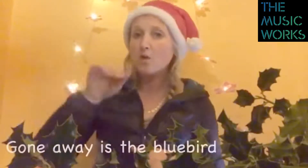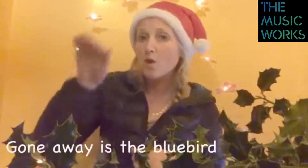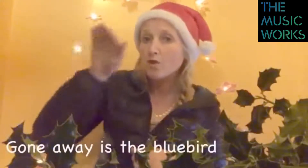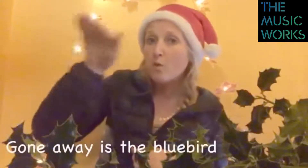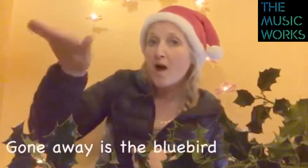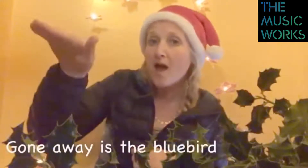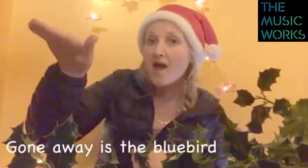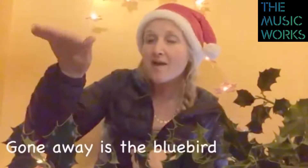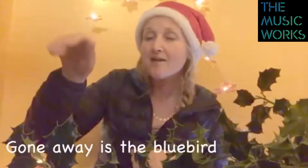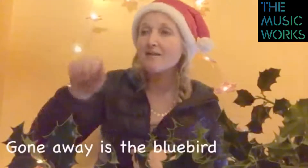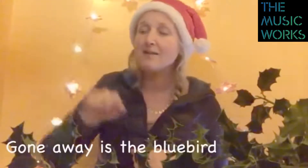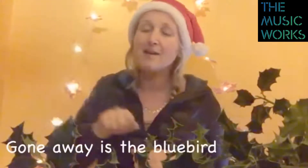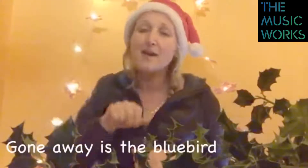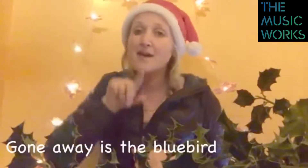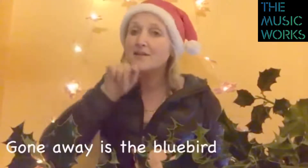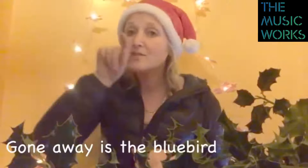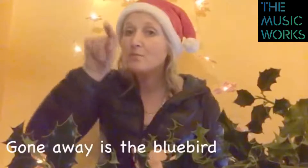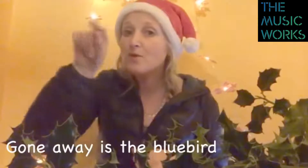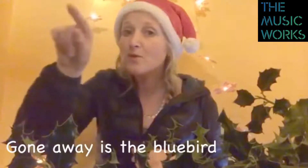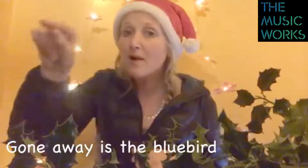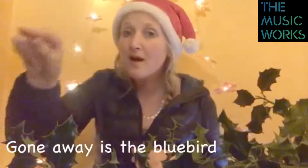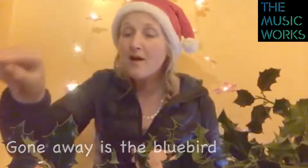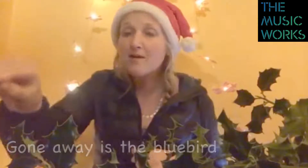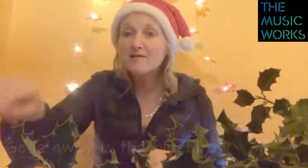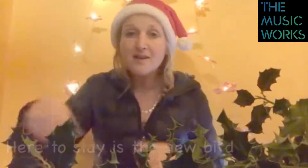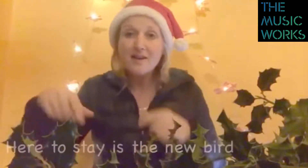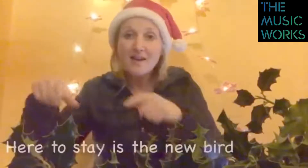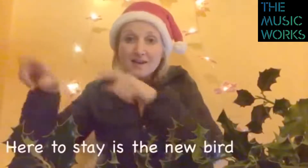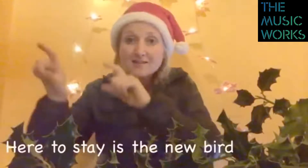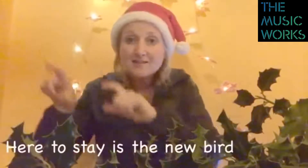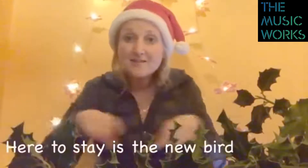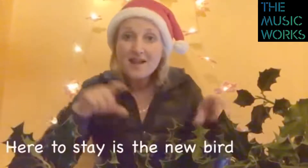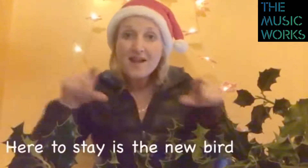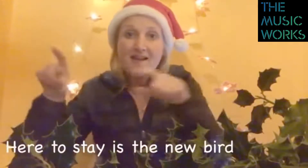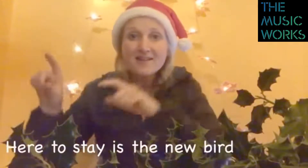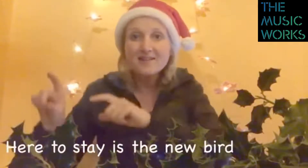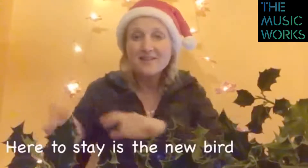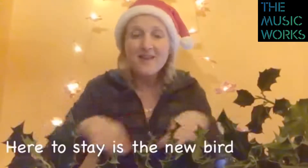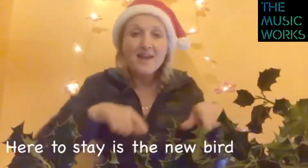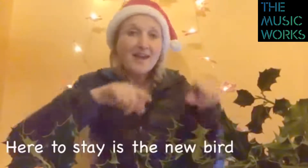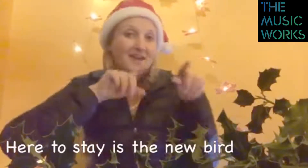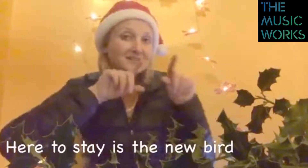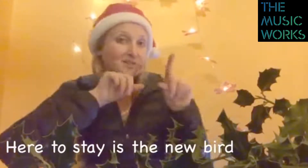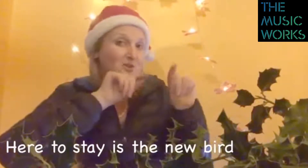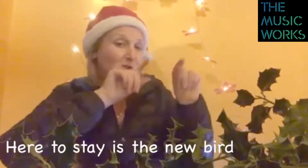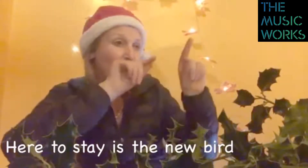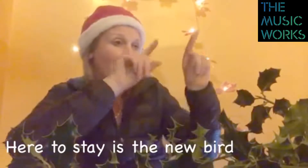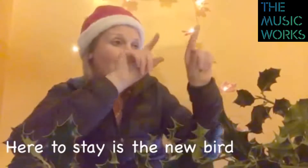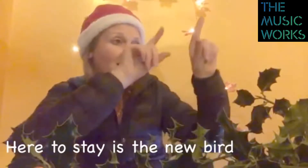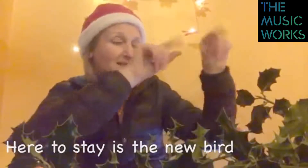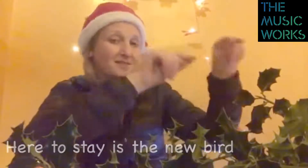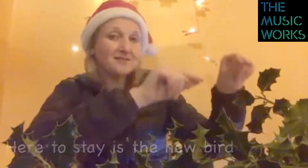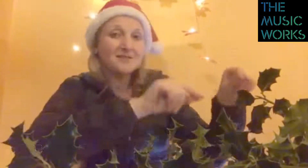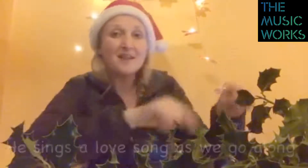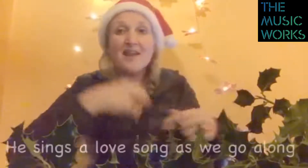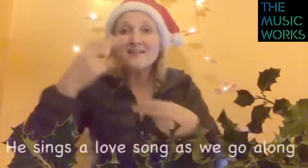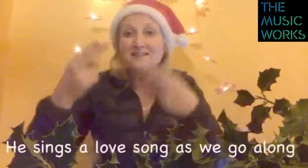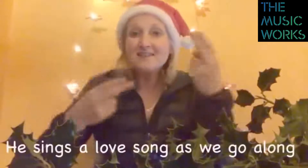Gone away is the bluebird, here to stay is the new bird. He sings a